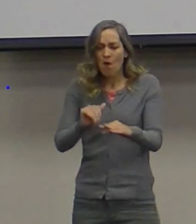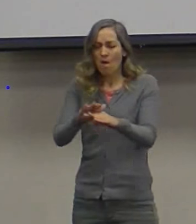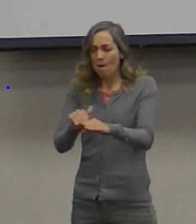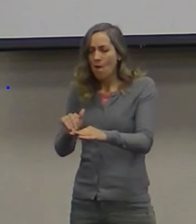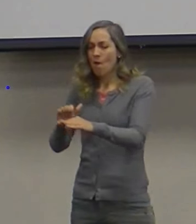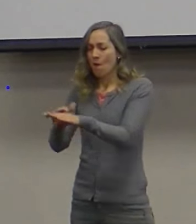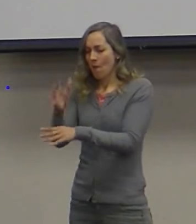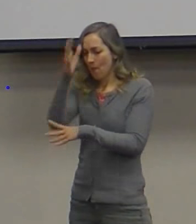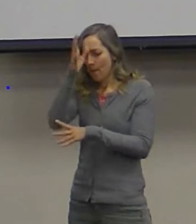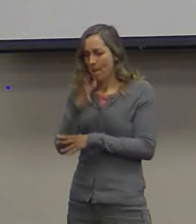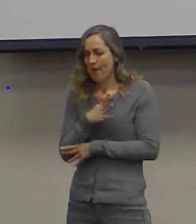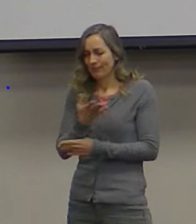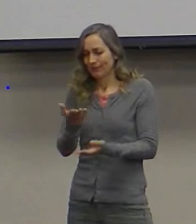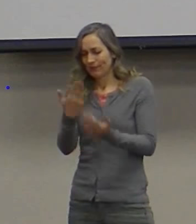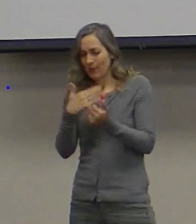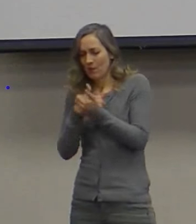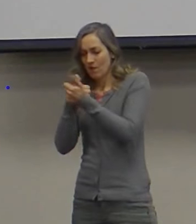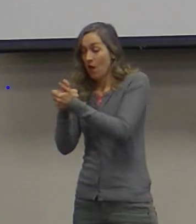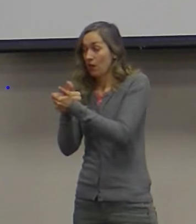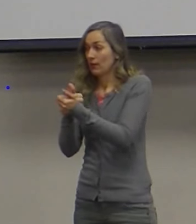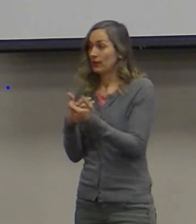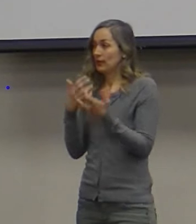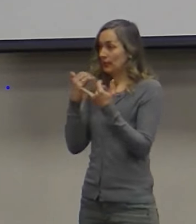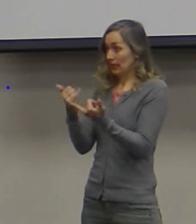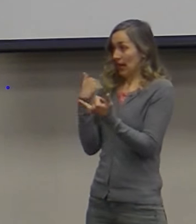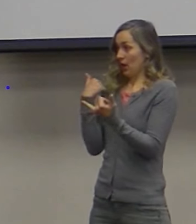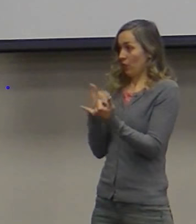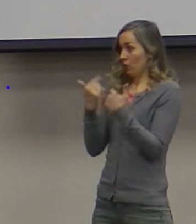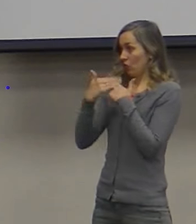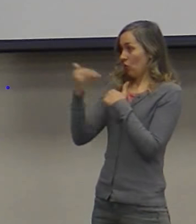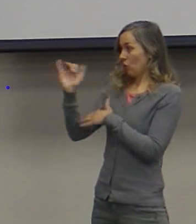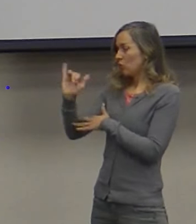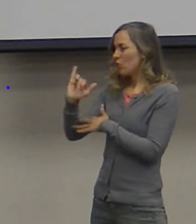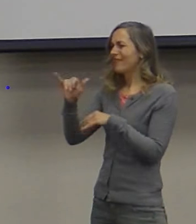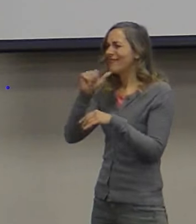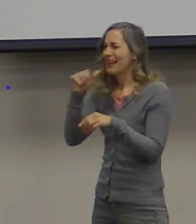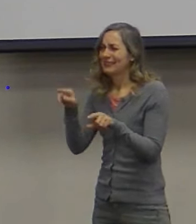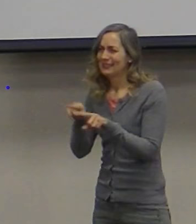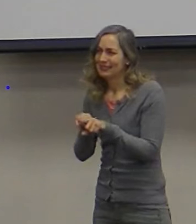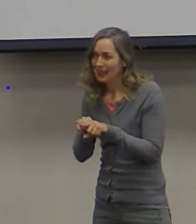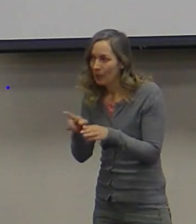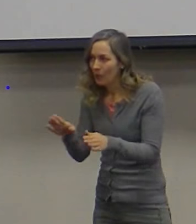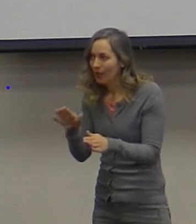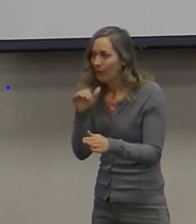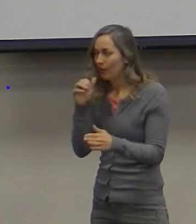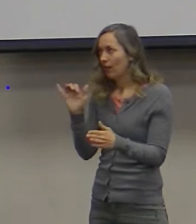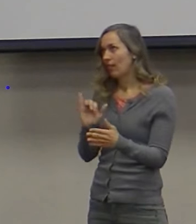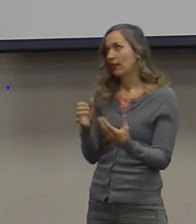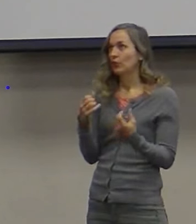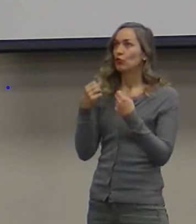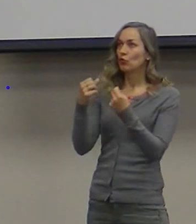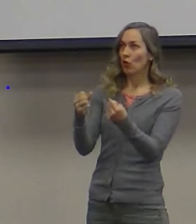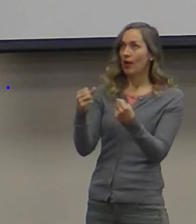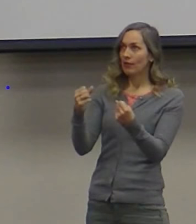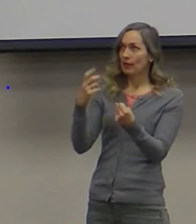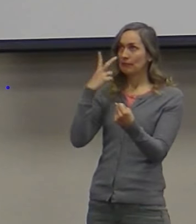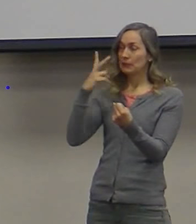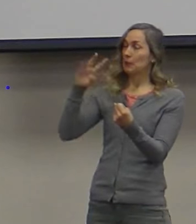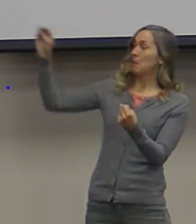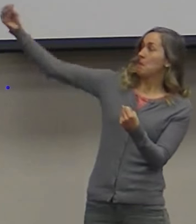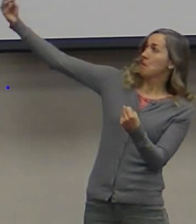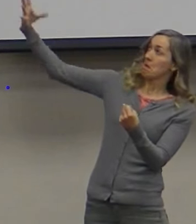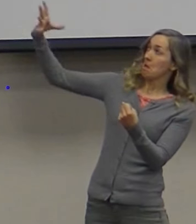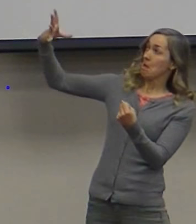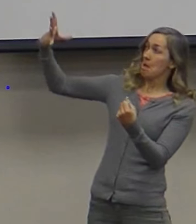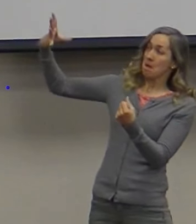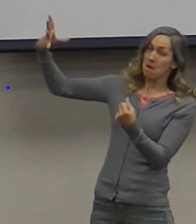today, no, not in the same way. We don't hear Jesus' voice. We're not driving down the road and we don't see a bright light and hear Jesus call